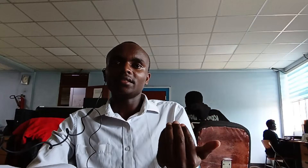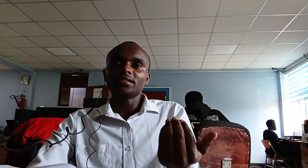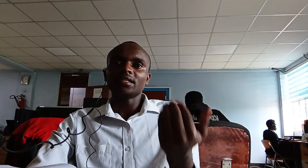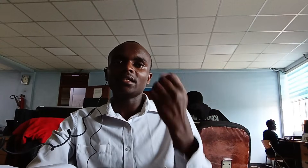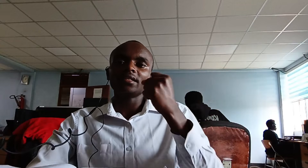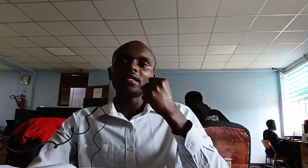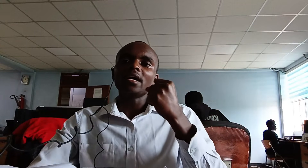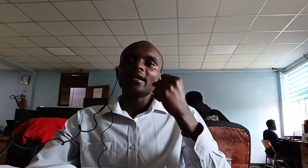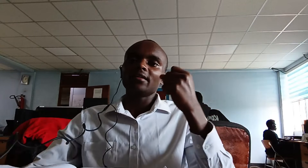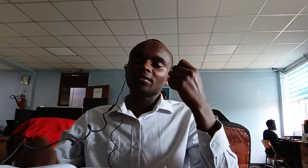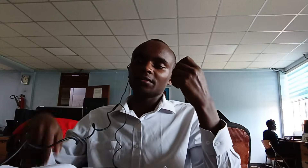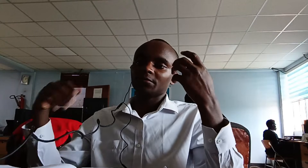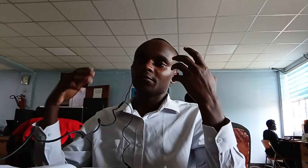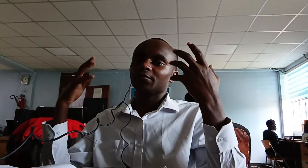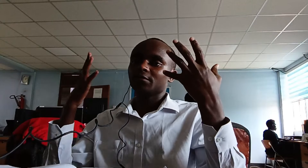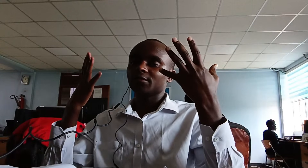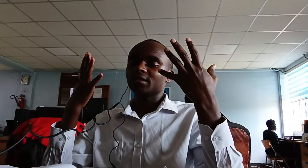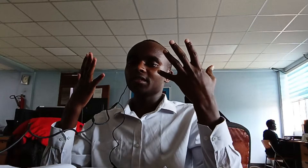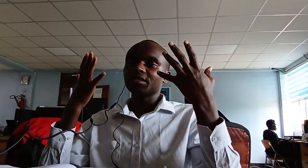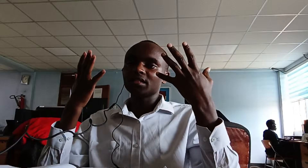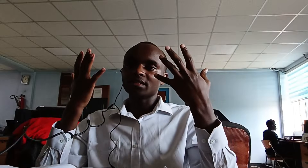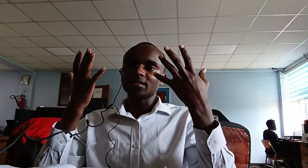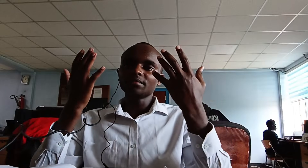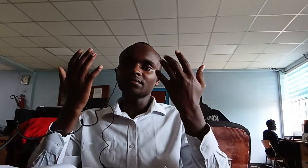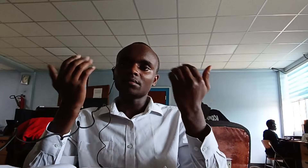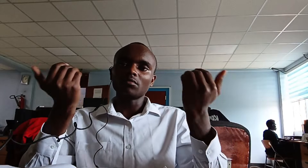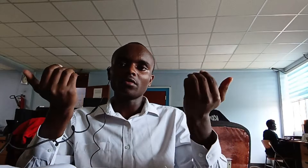child. Now, when we send children, both hands